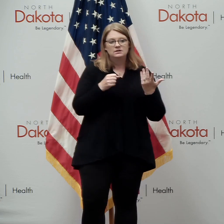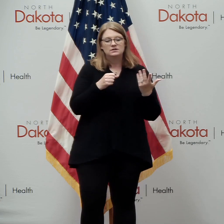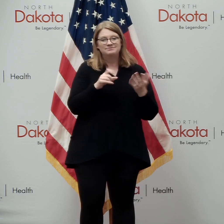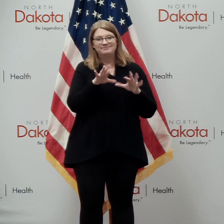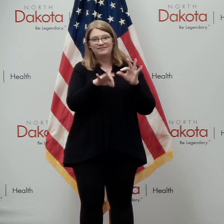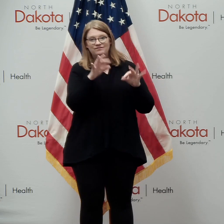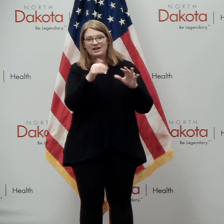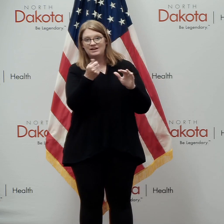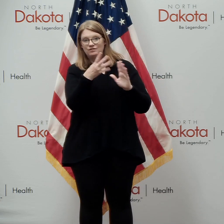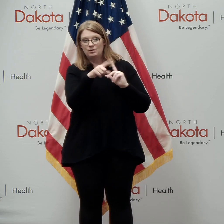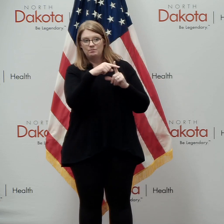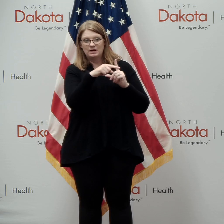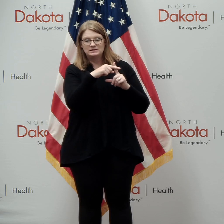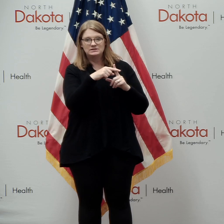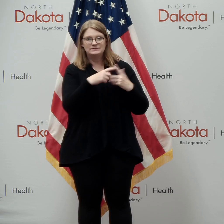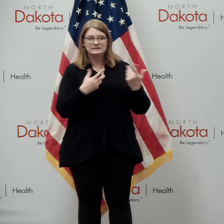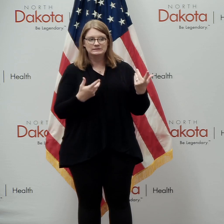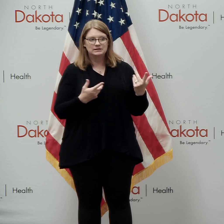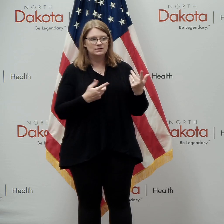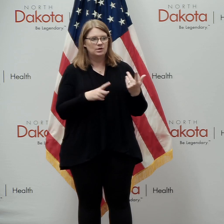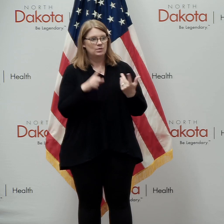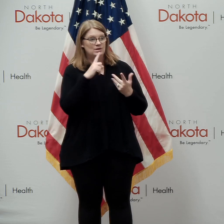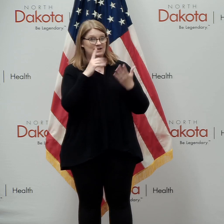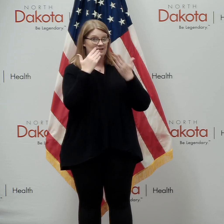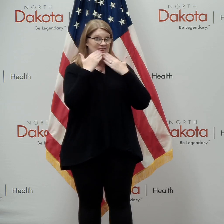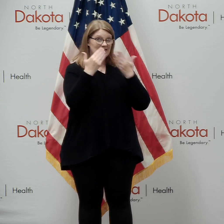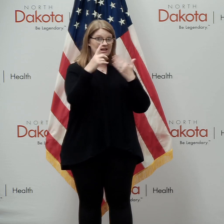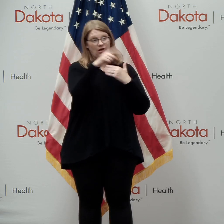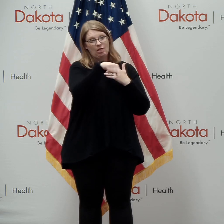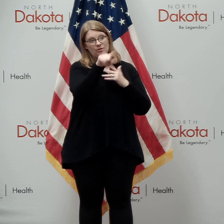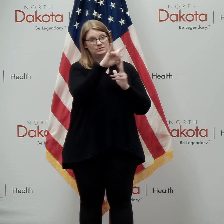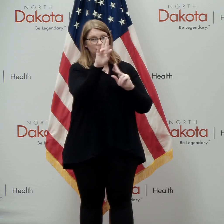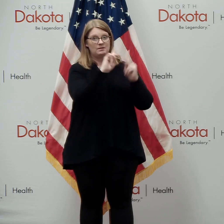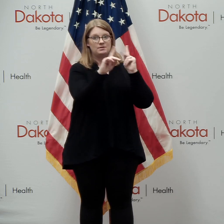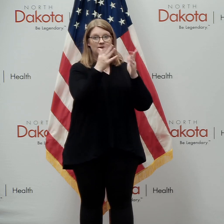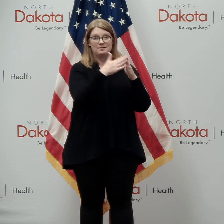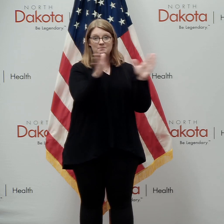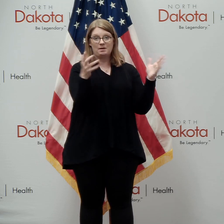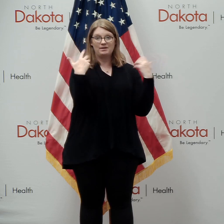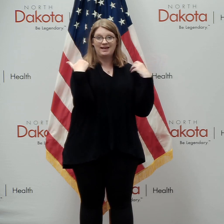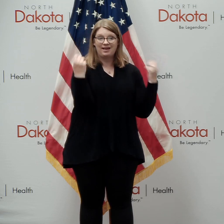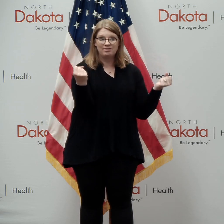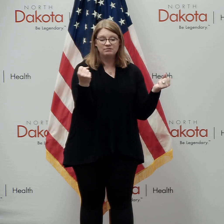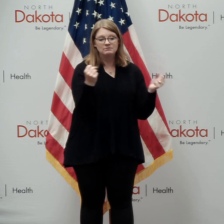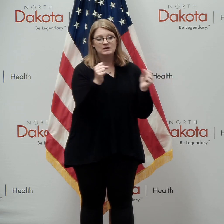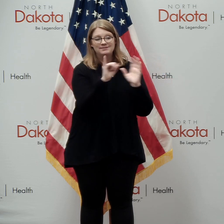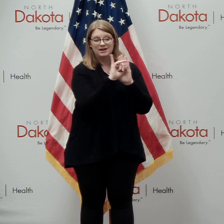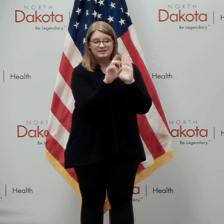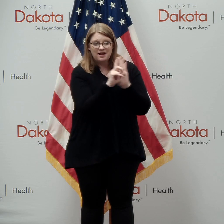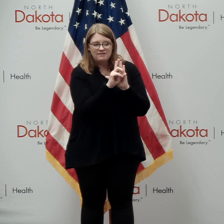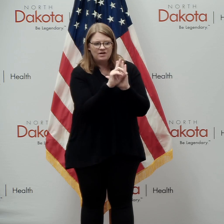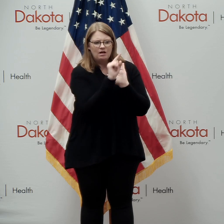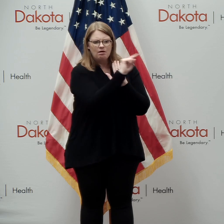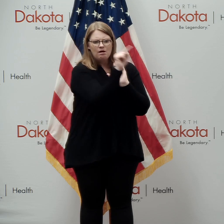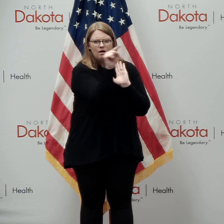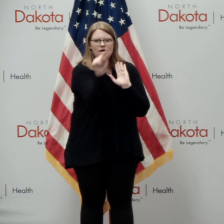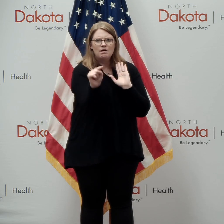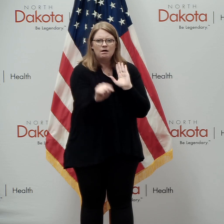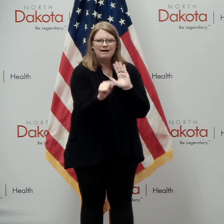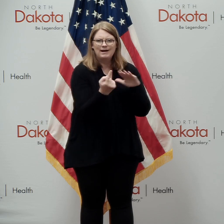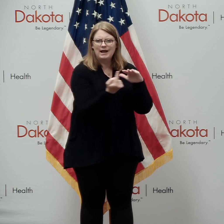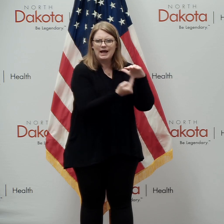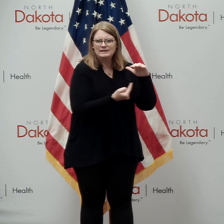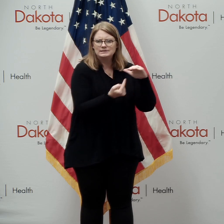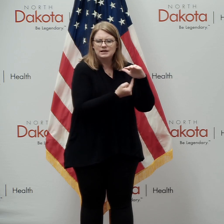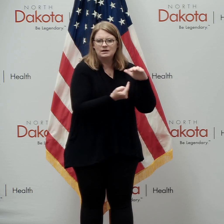would happen. I want to thank everybody up there that's involved in public health, because they're finding the positives and getting them isolated. I want to